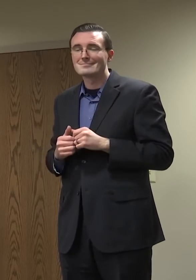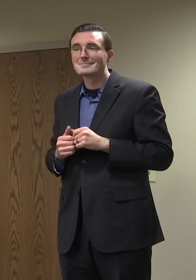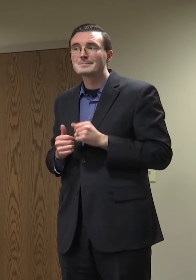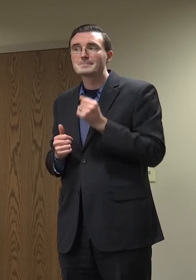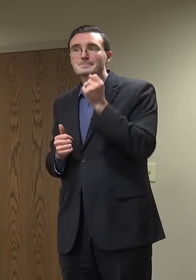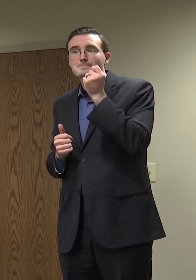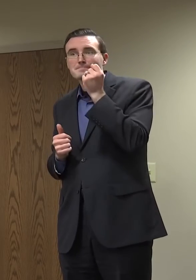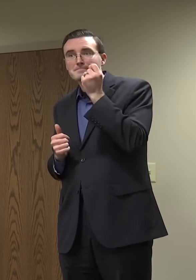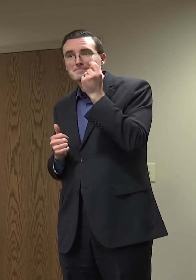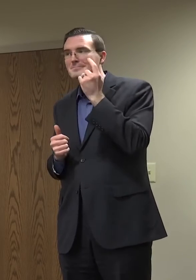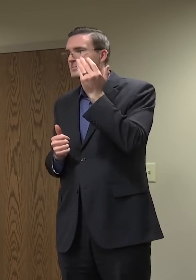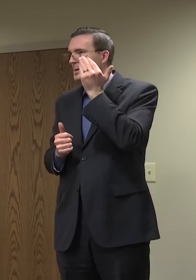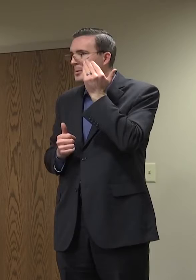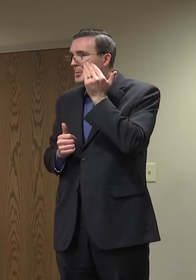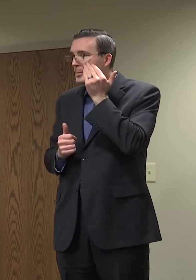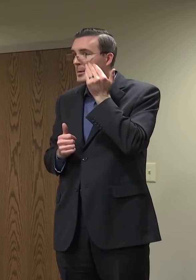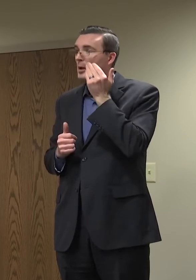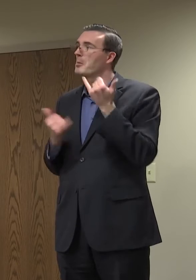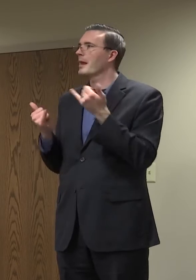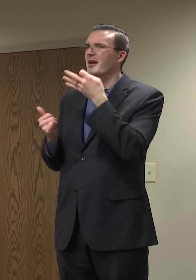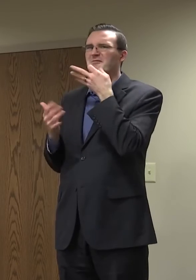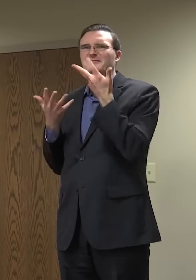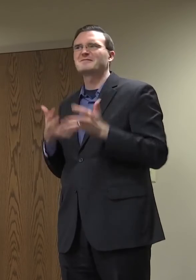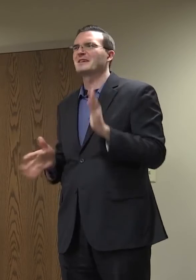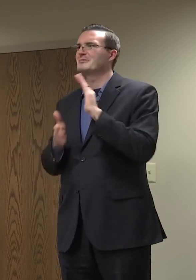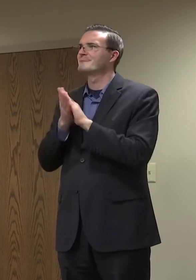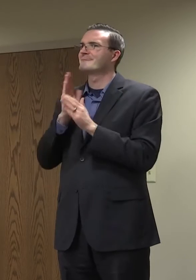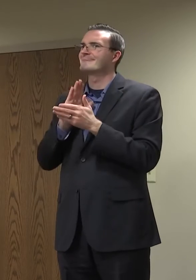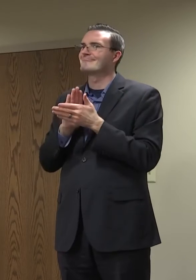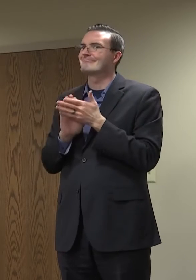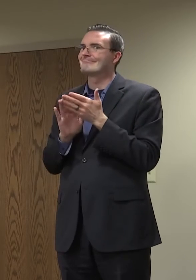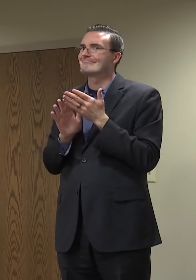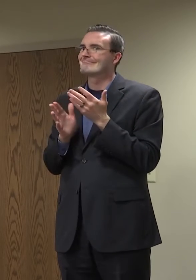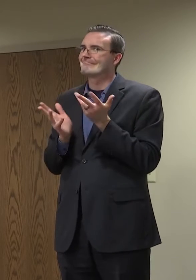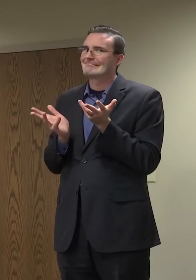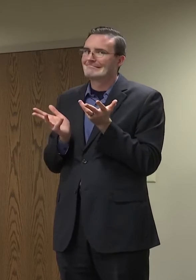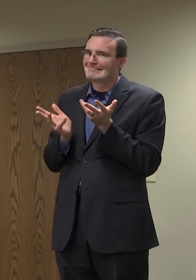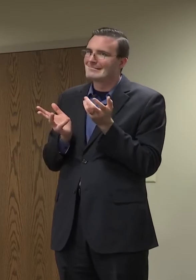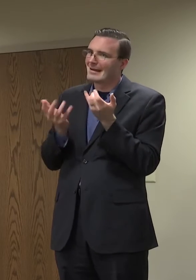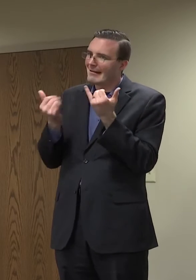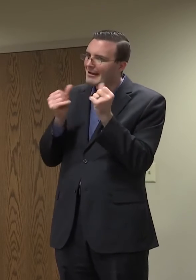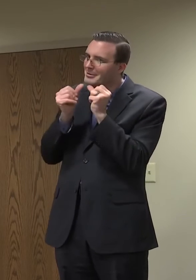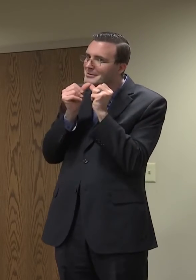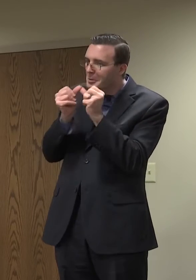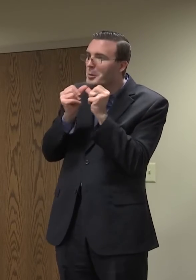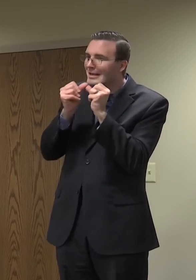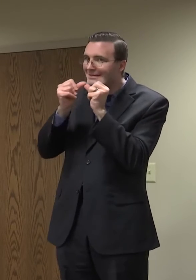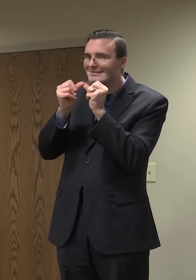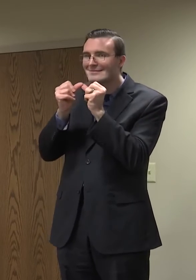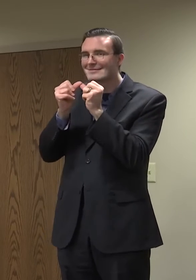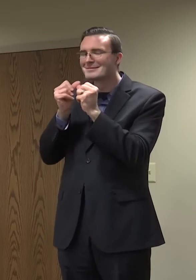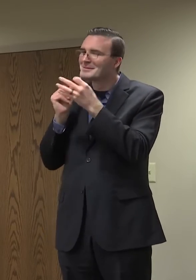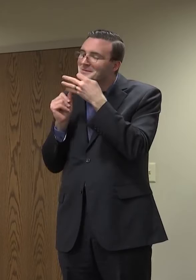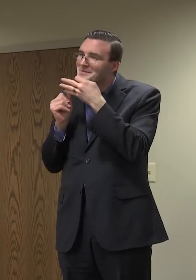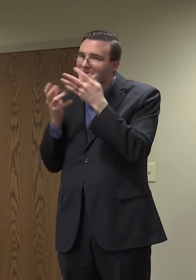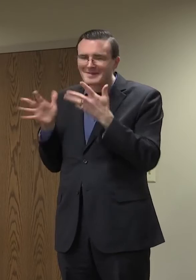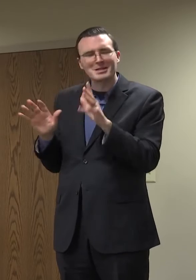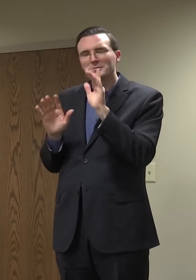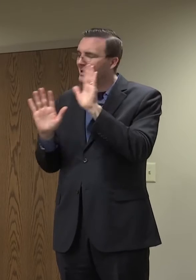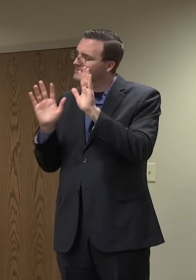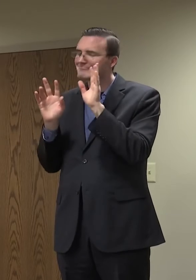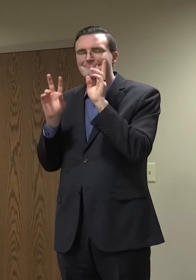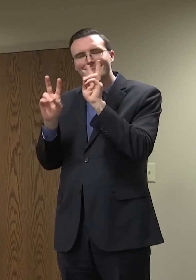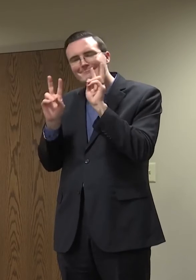running the marathon, we still have a ways to go, and now is the time that we just need to continue to be vigilant. Even with this